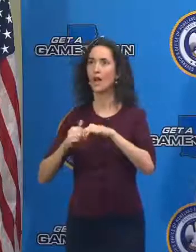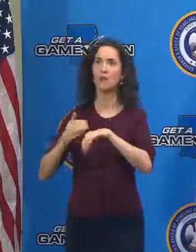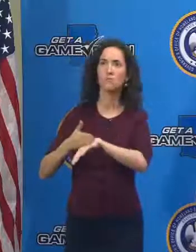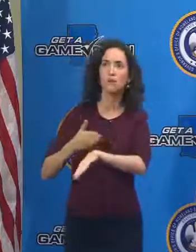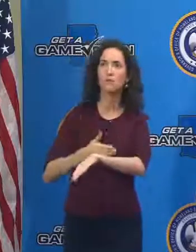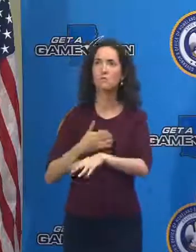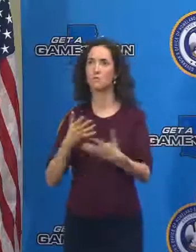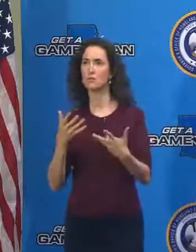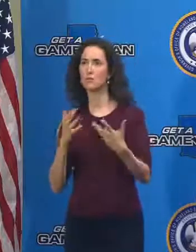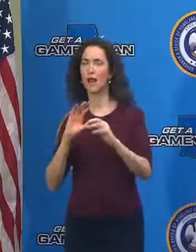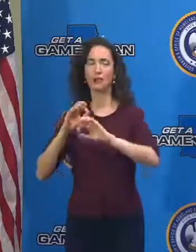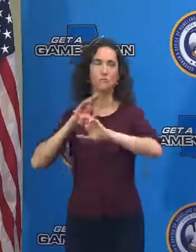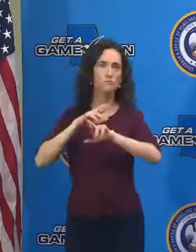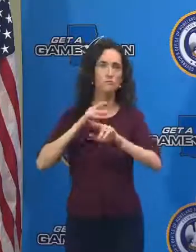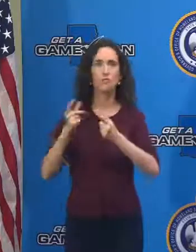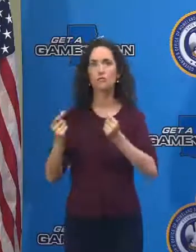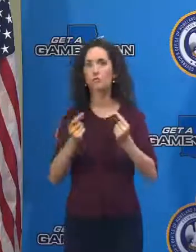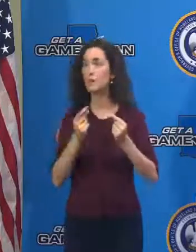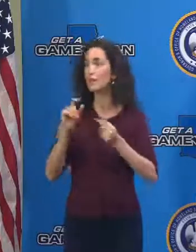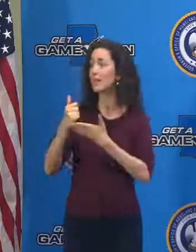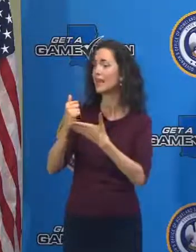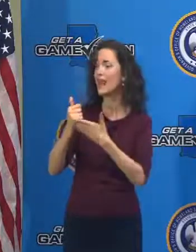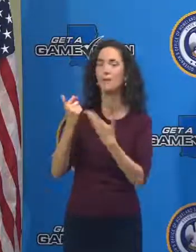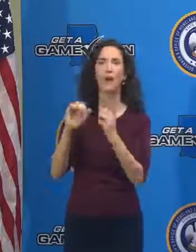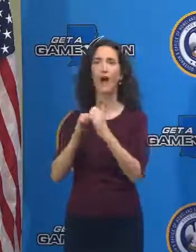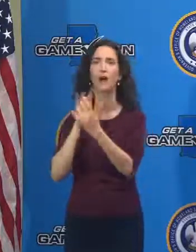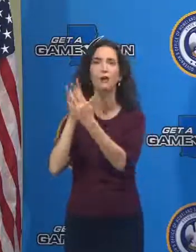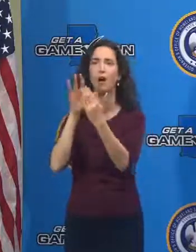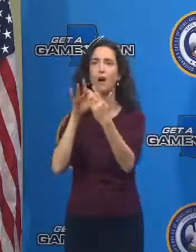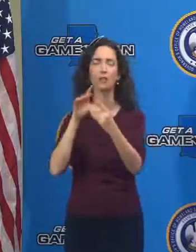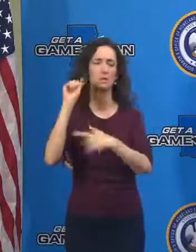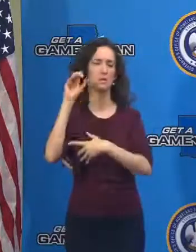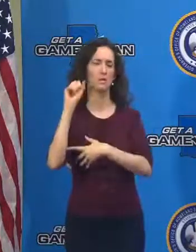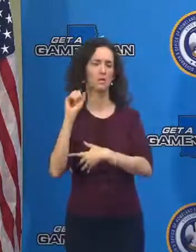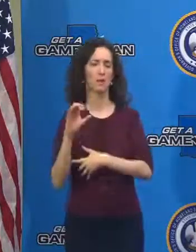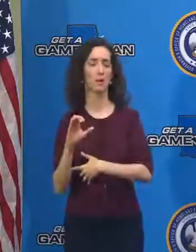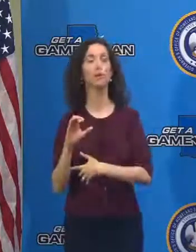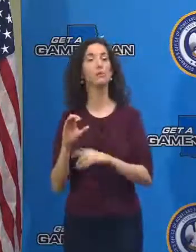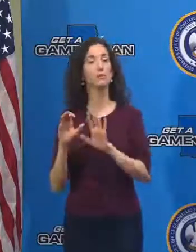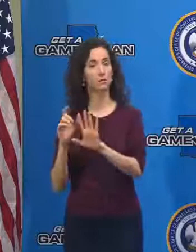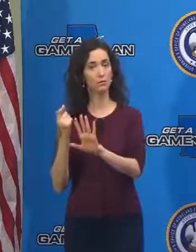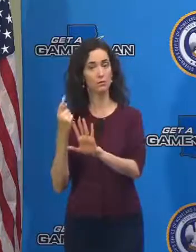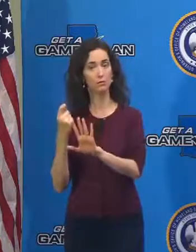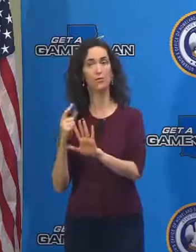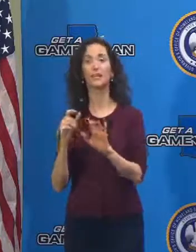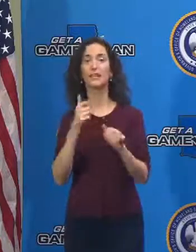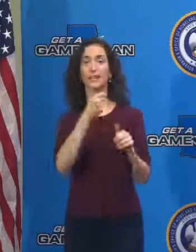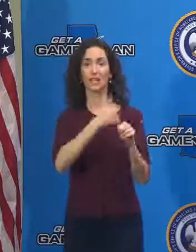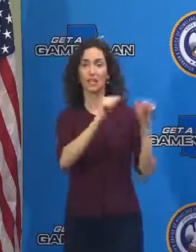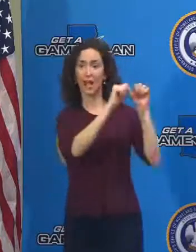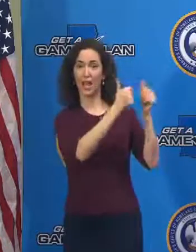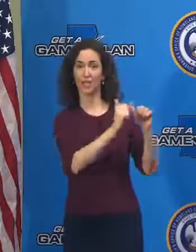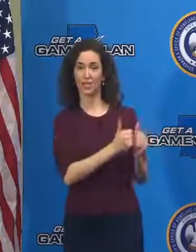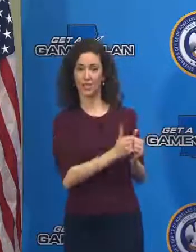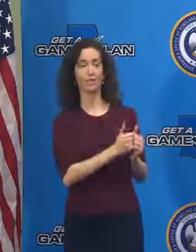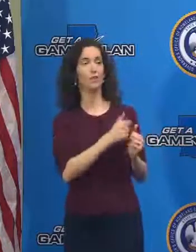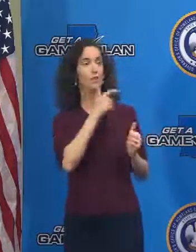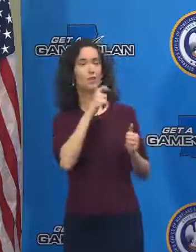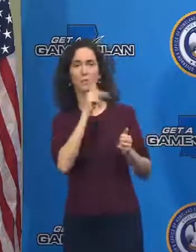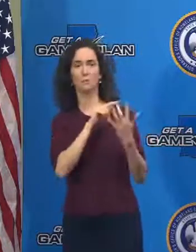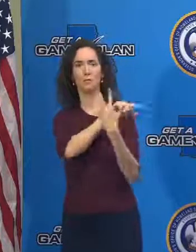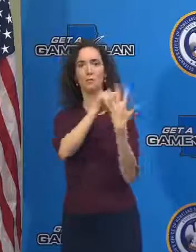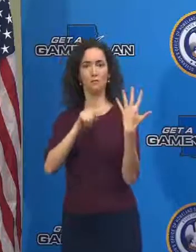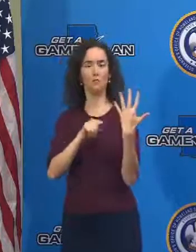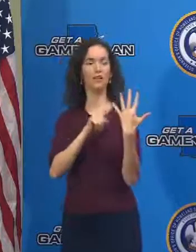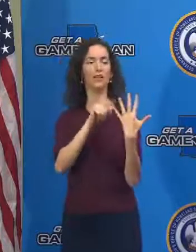aid that's currently available. These are the folks who can speak directly to those efforts with their respective agencies,